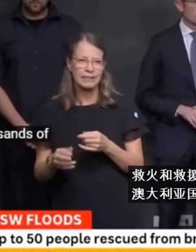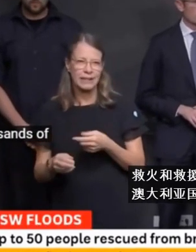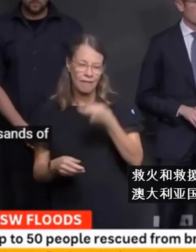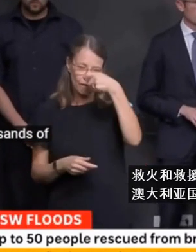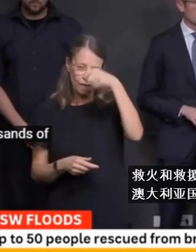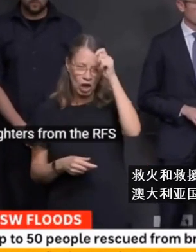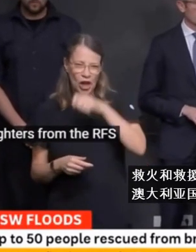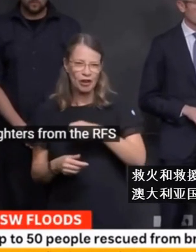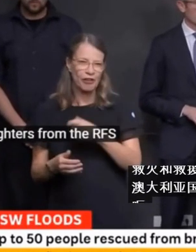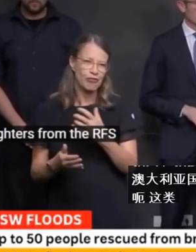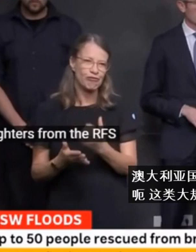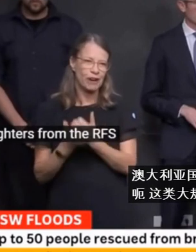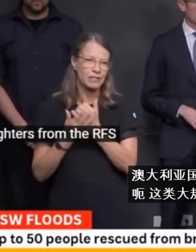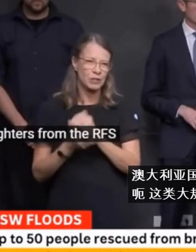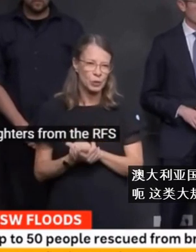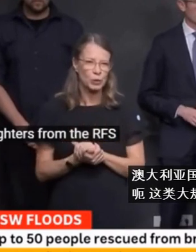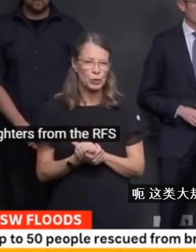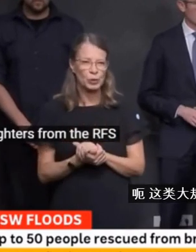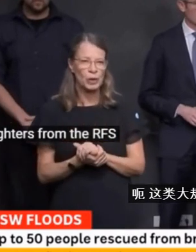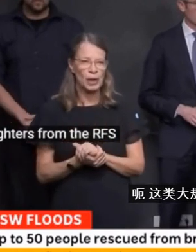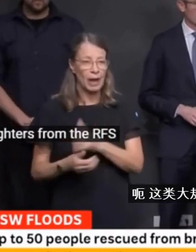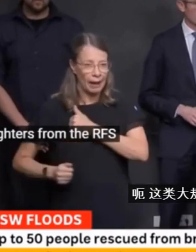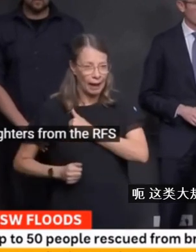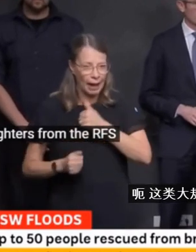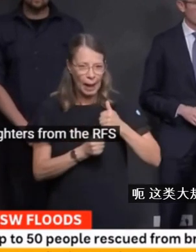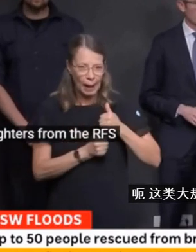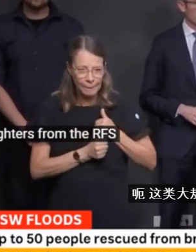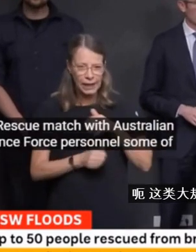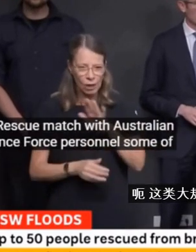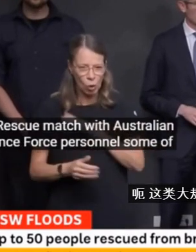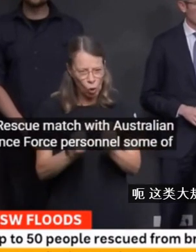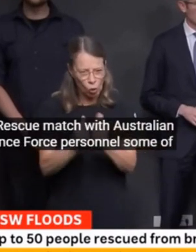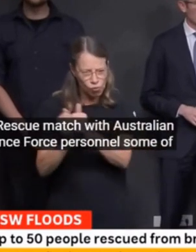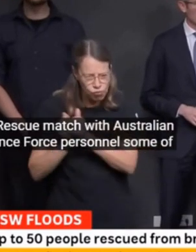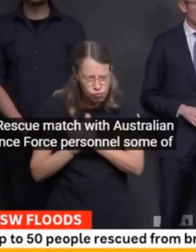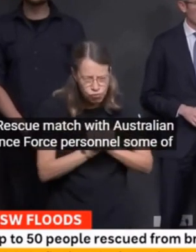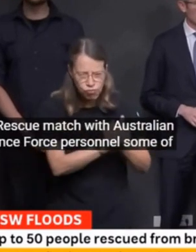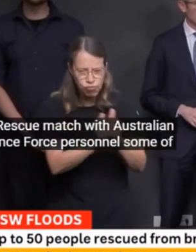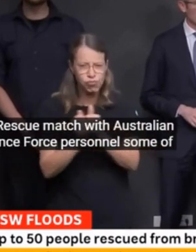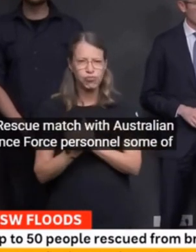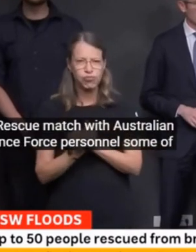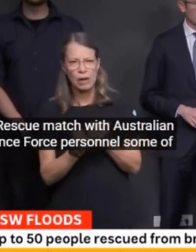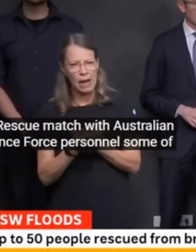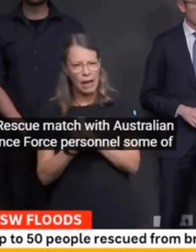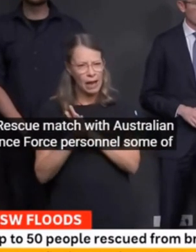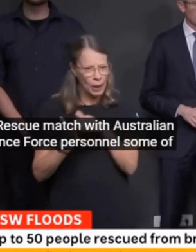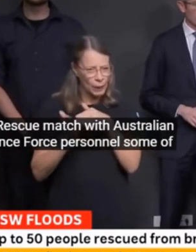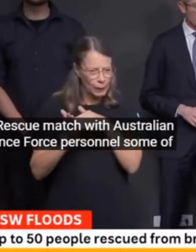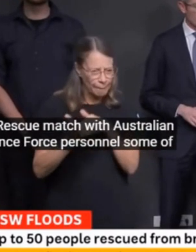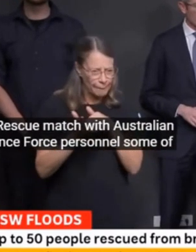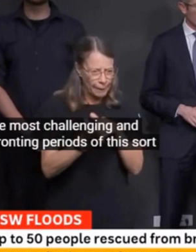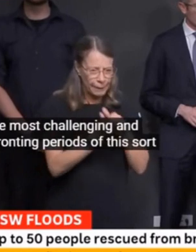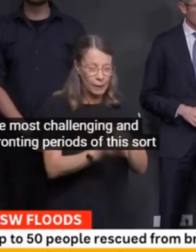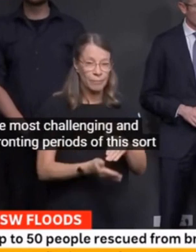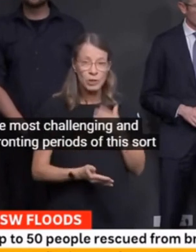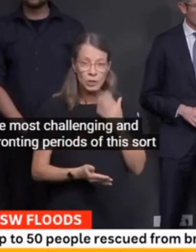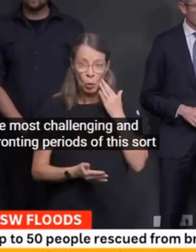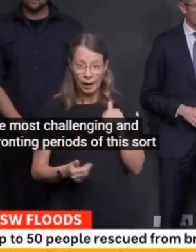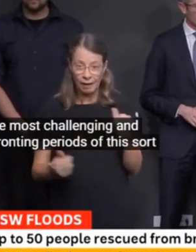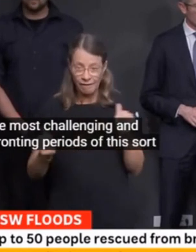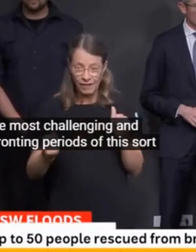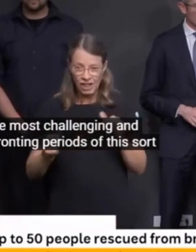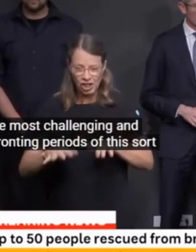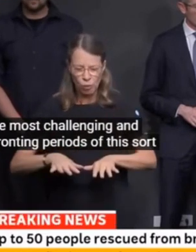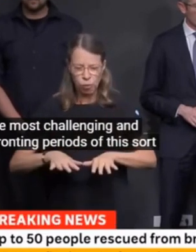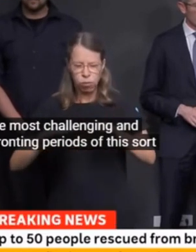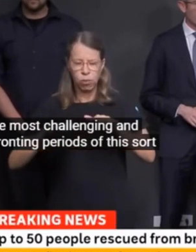Force personnel. Some of the most challenging and confronting periods of this sort of large-scale flooding event is once the water